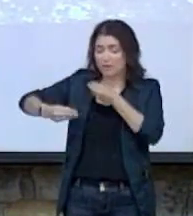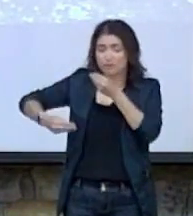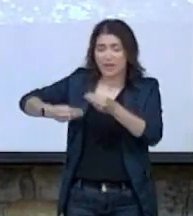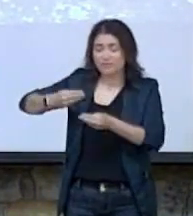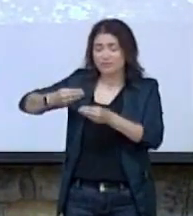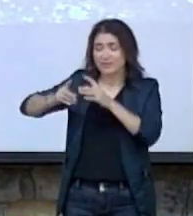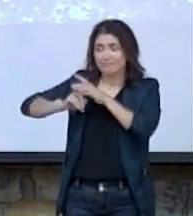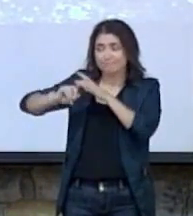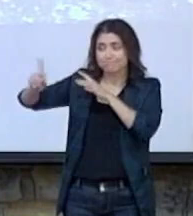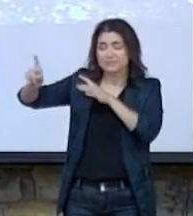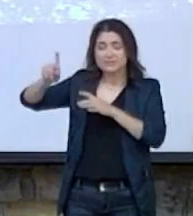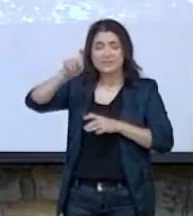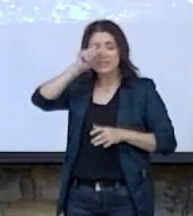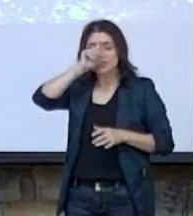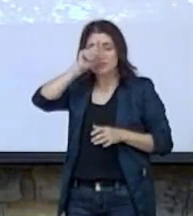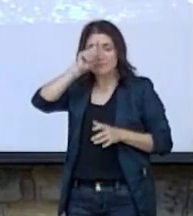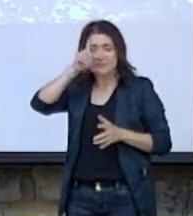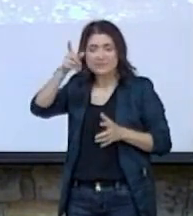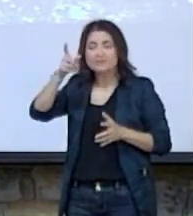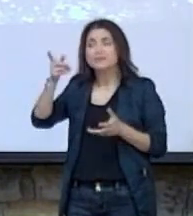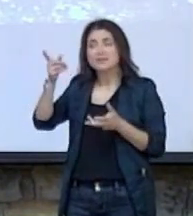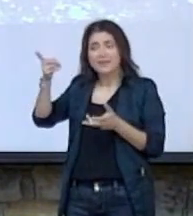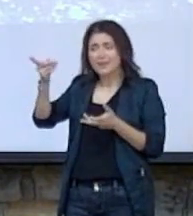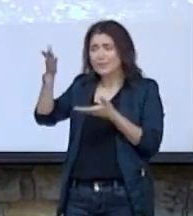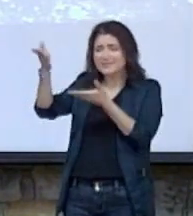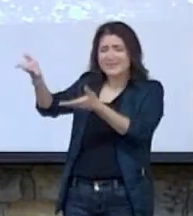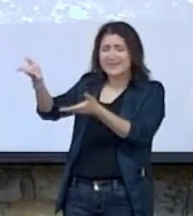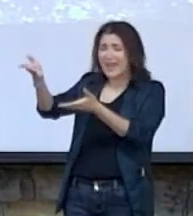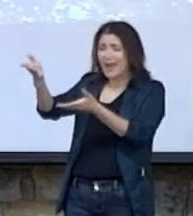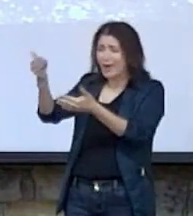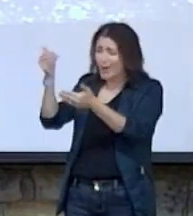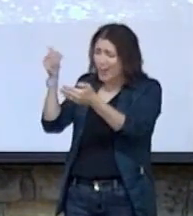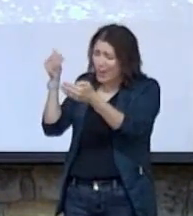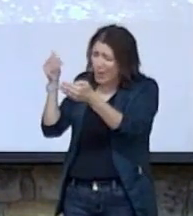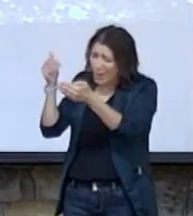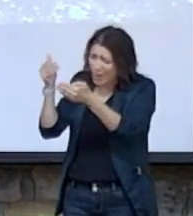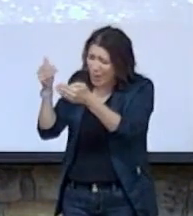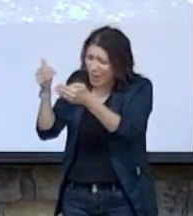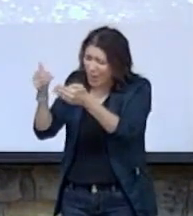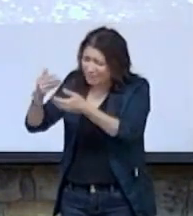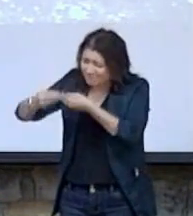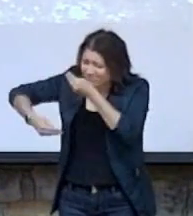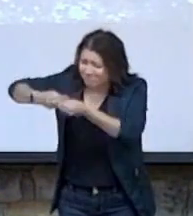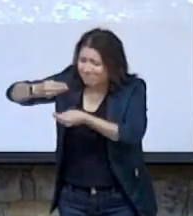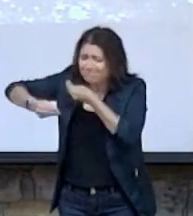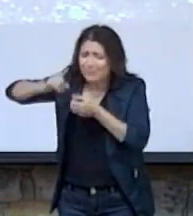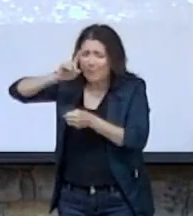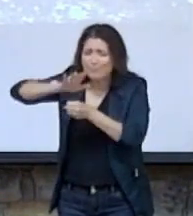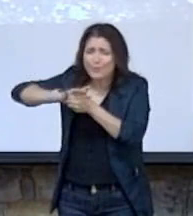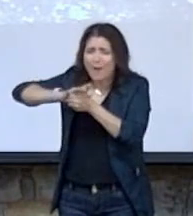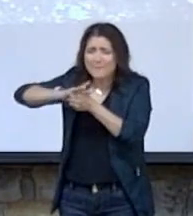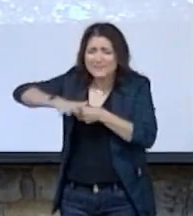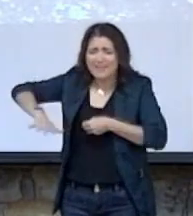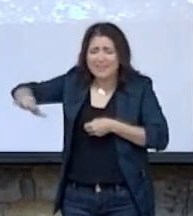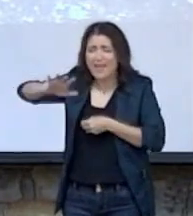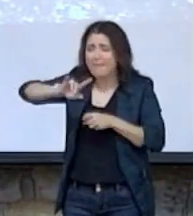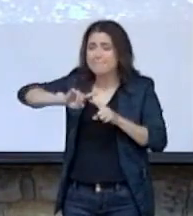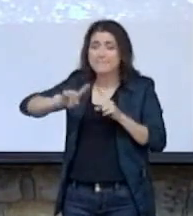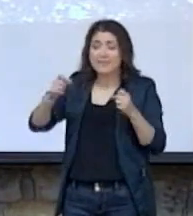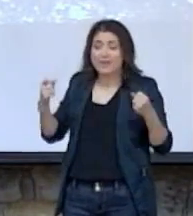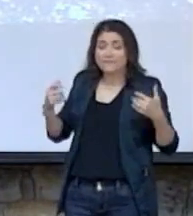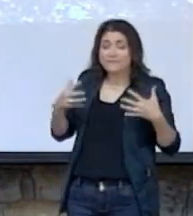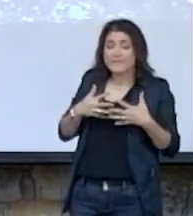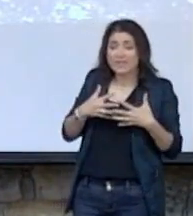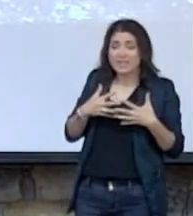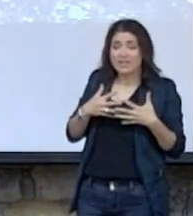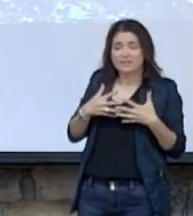left Egypt, that was there right on the doorsteps, ready to inherit the promised land, but yet they let their fear